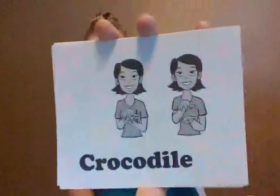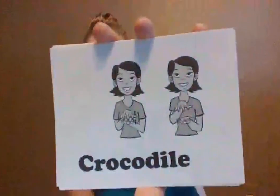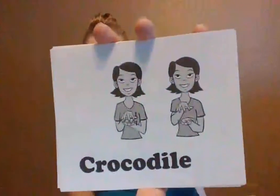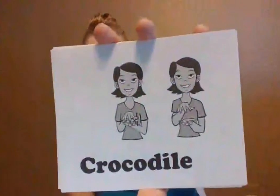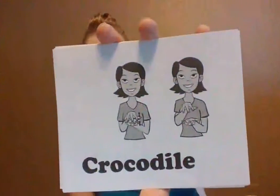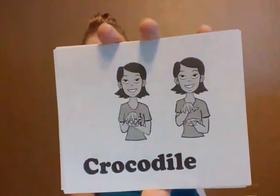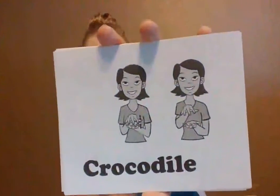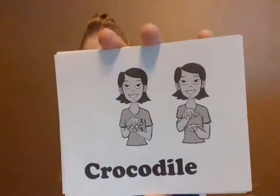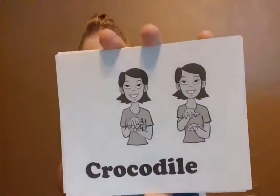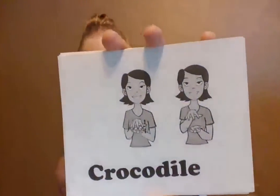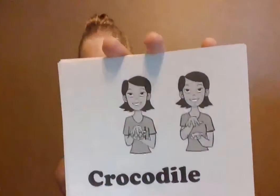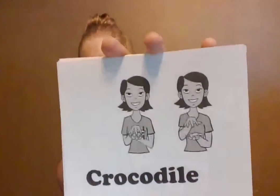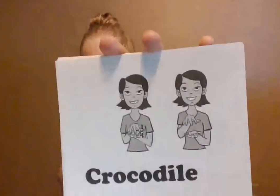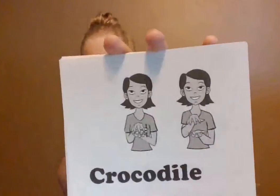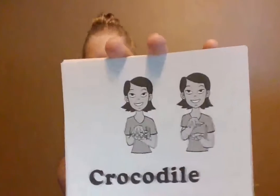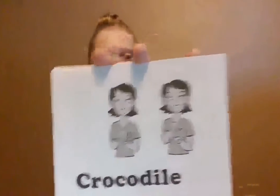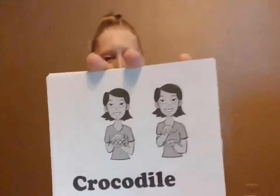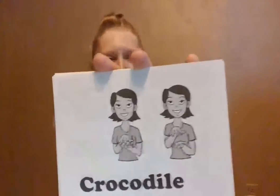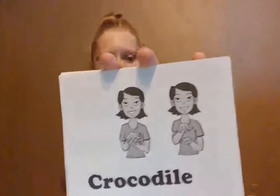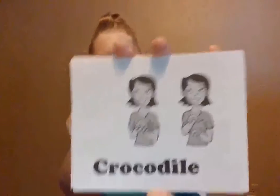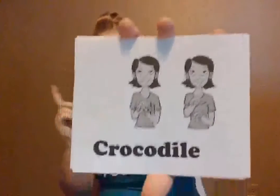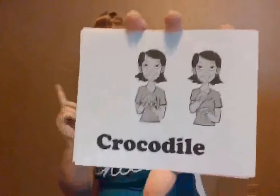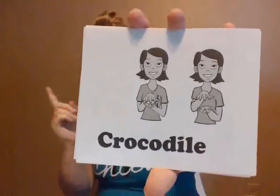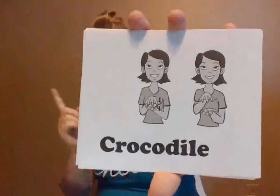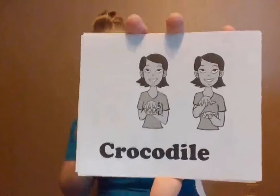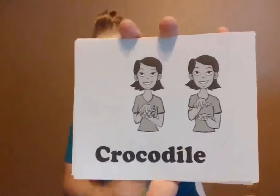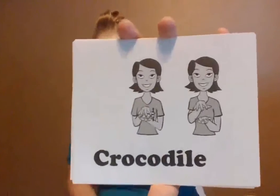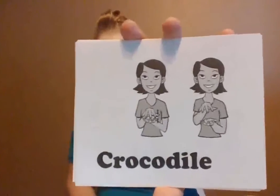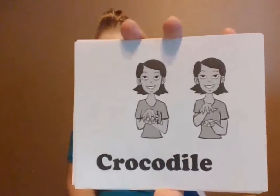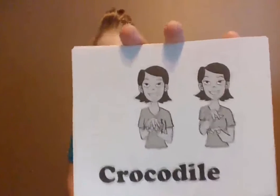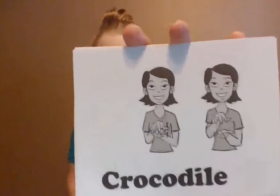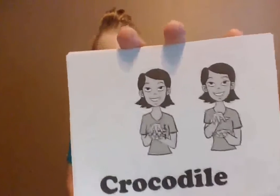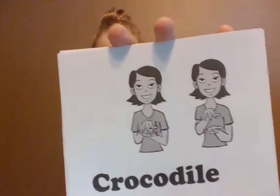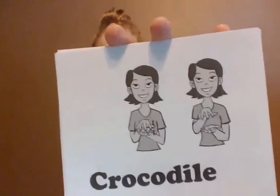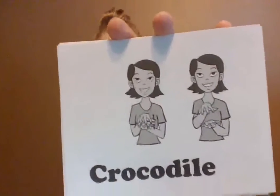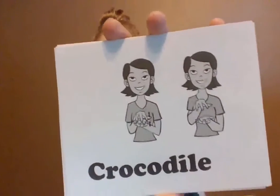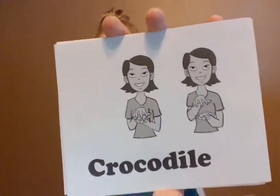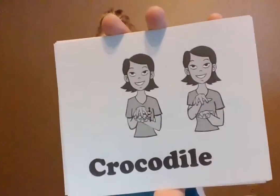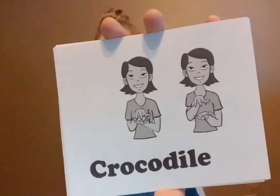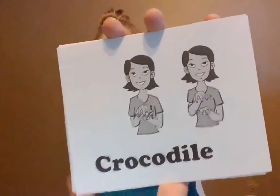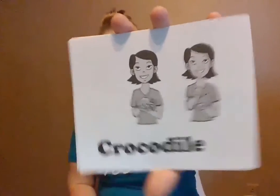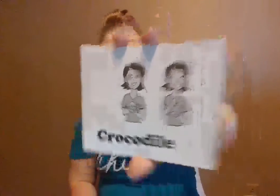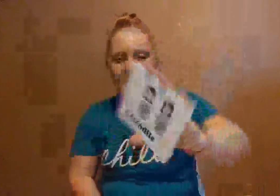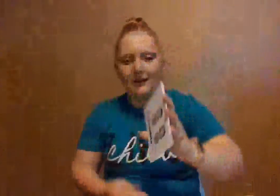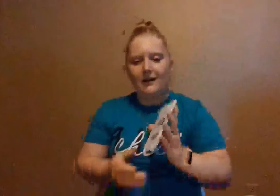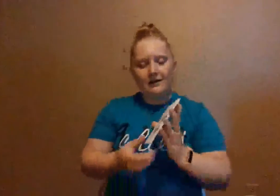crocodile. Sorry about that. I don't know if you can hear my puppy barking in the background.